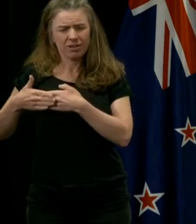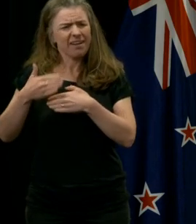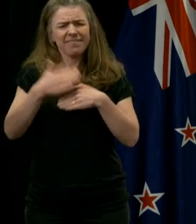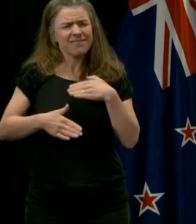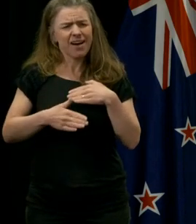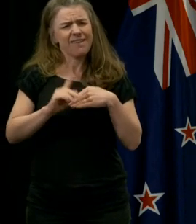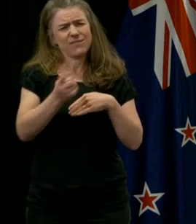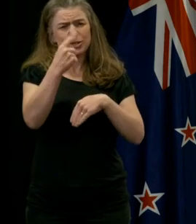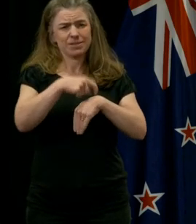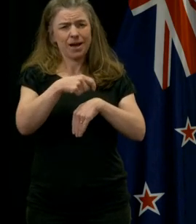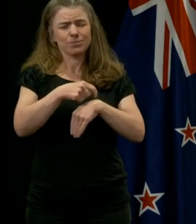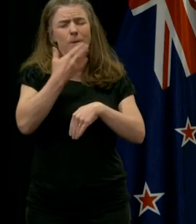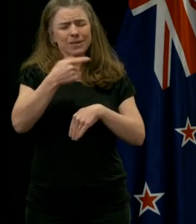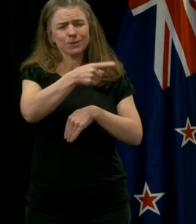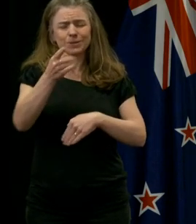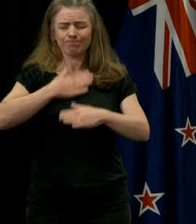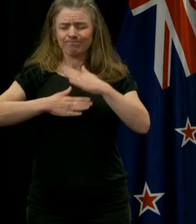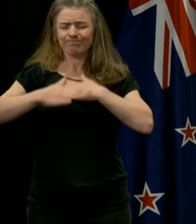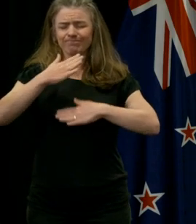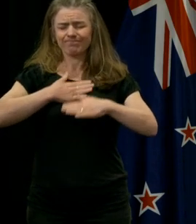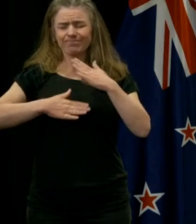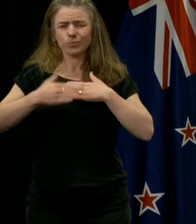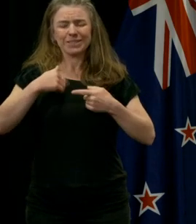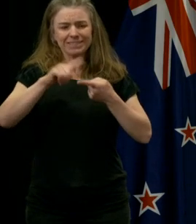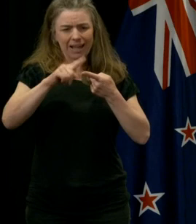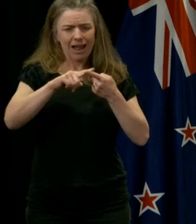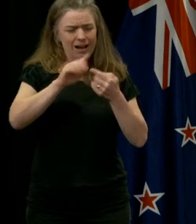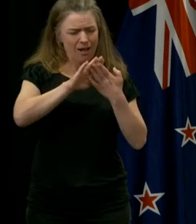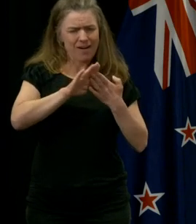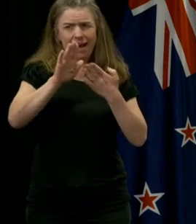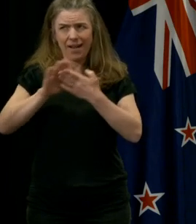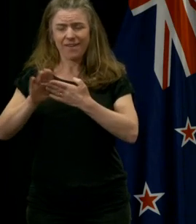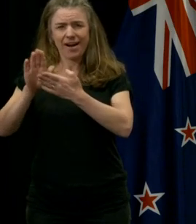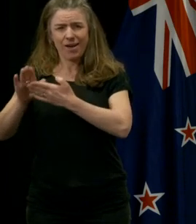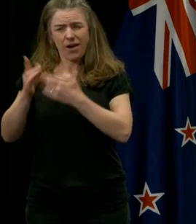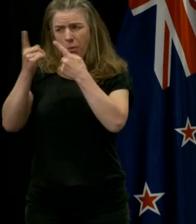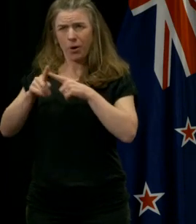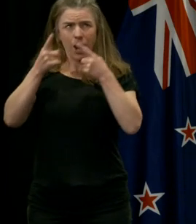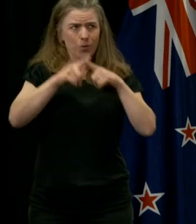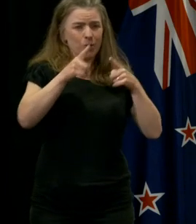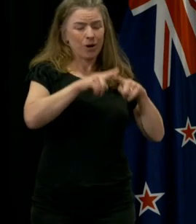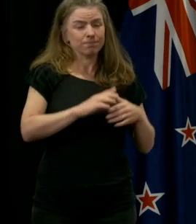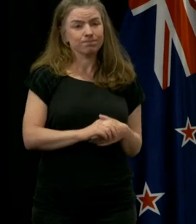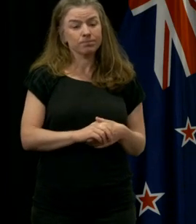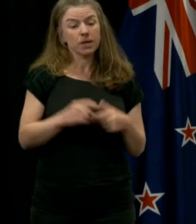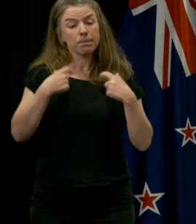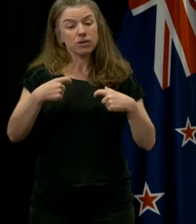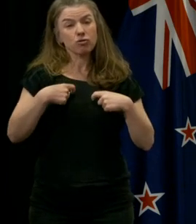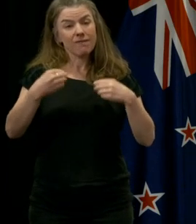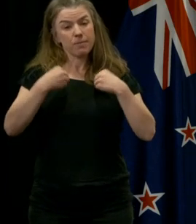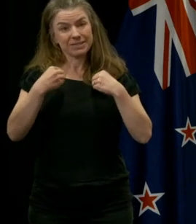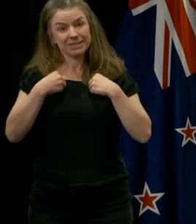will ask people to work with us as we go through this unprecedented step. MB is leading this work and talking to